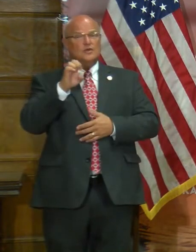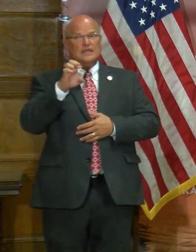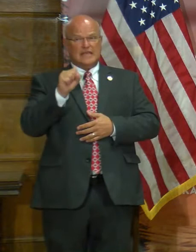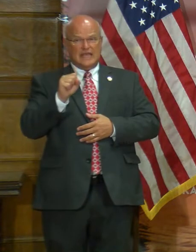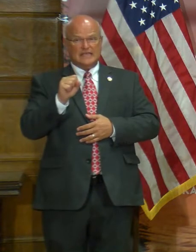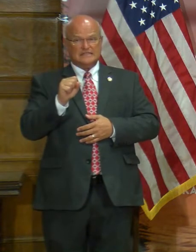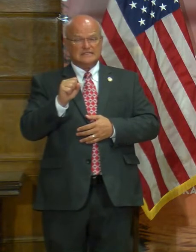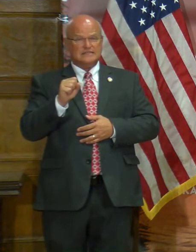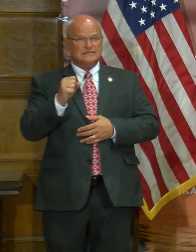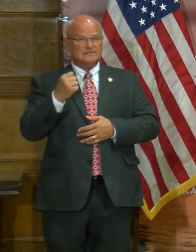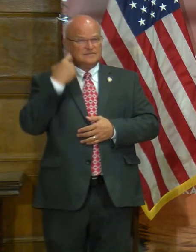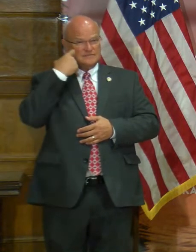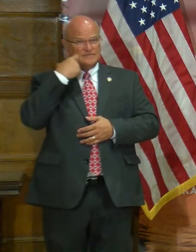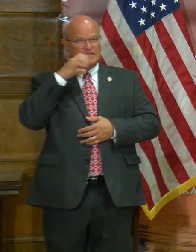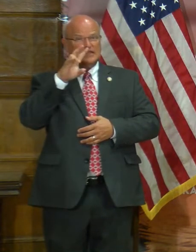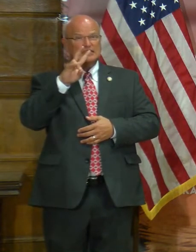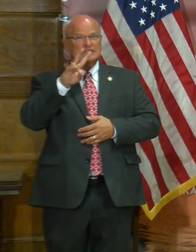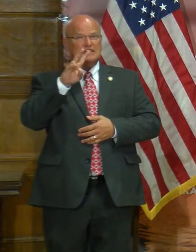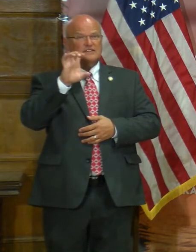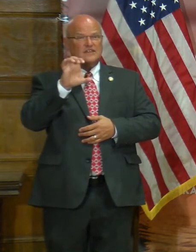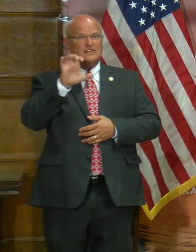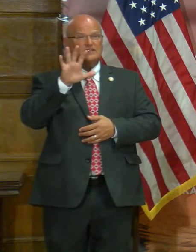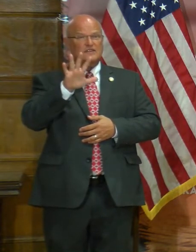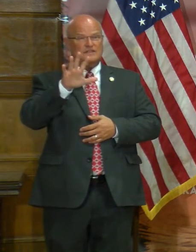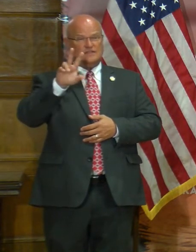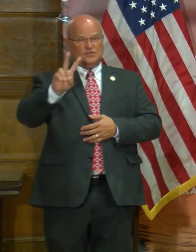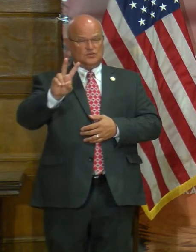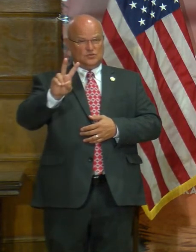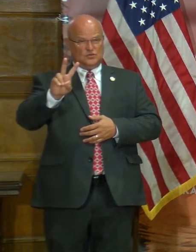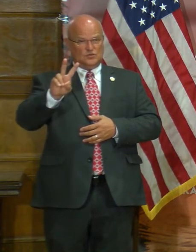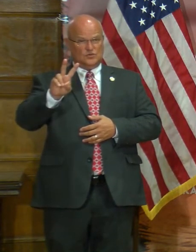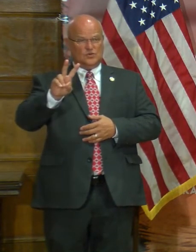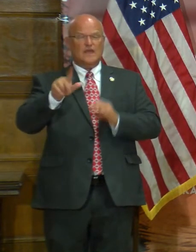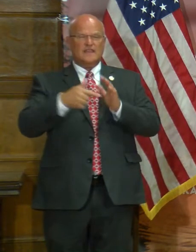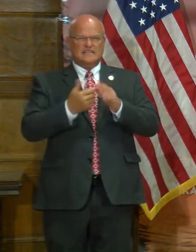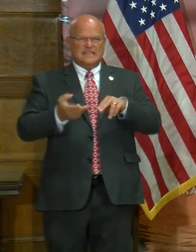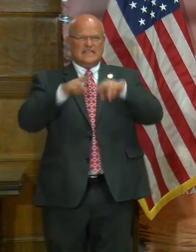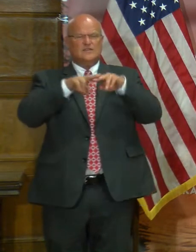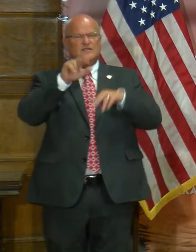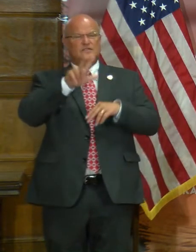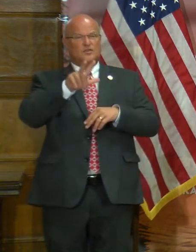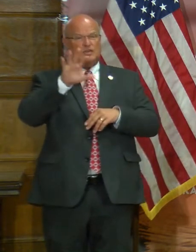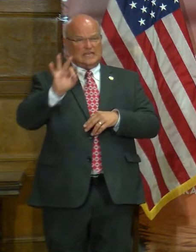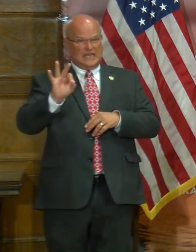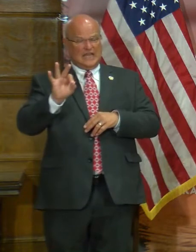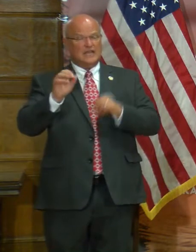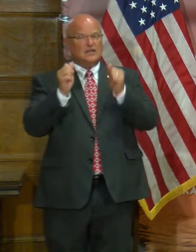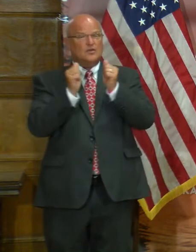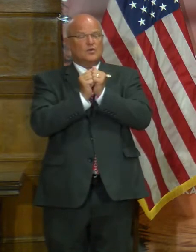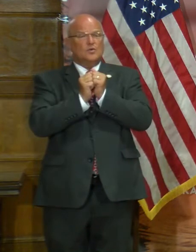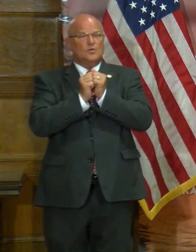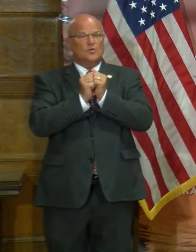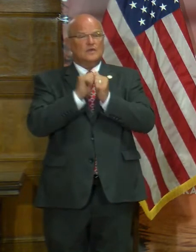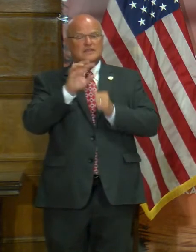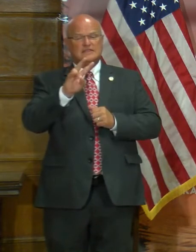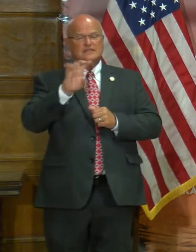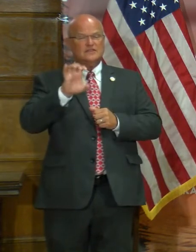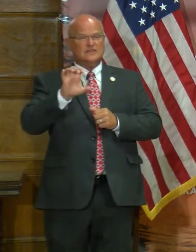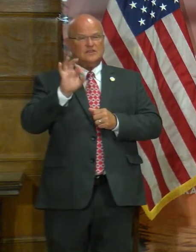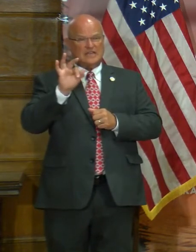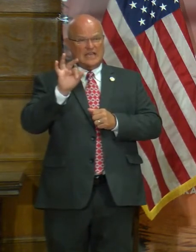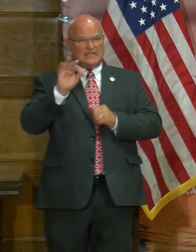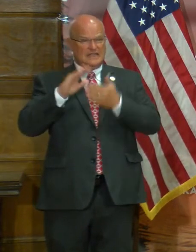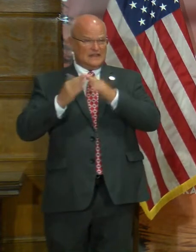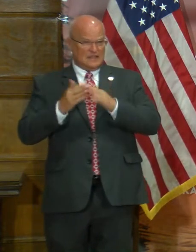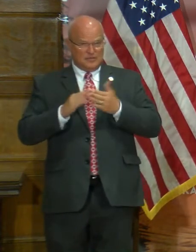mentioned previously, were 752. This is an increase of 39 cases, with 719 in